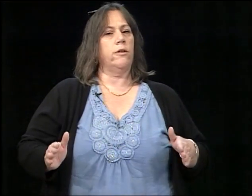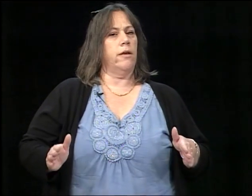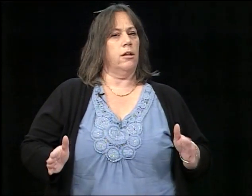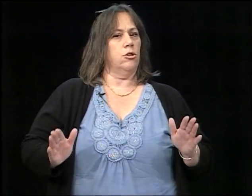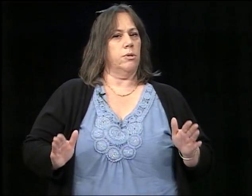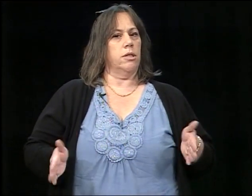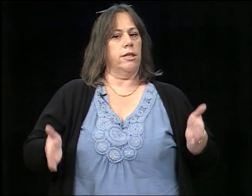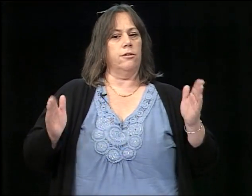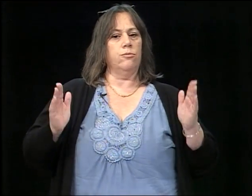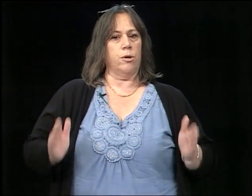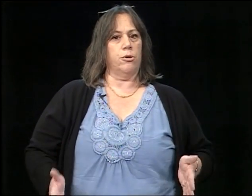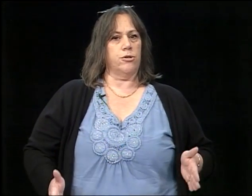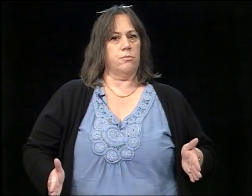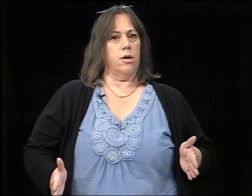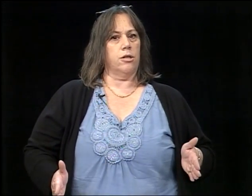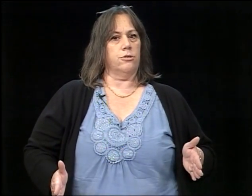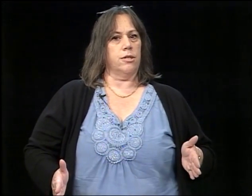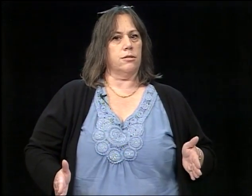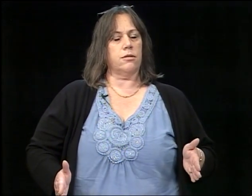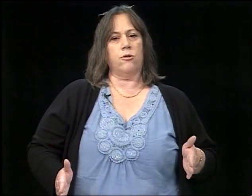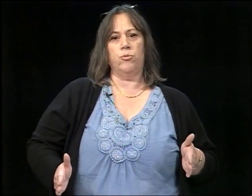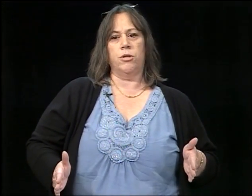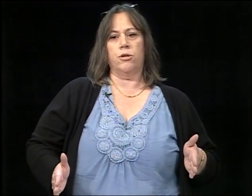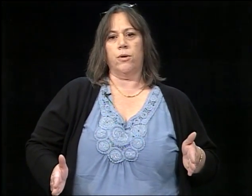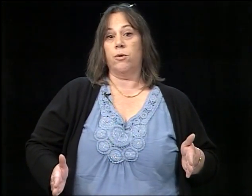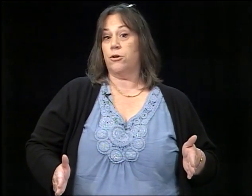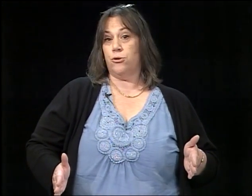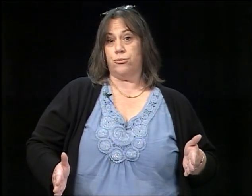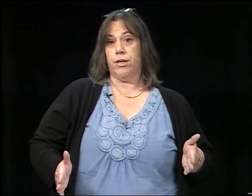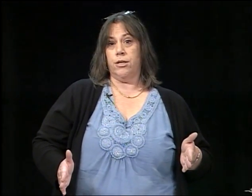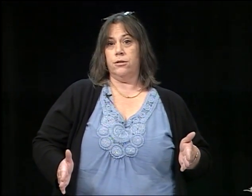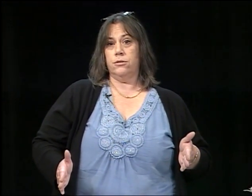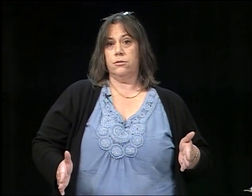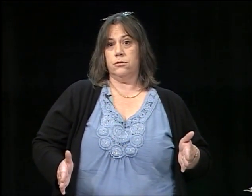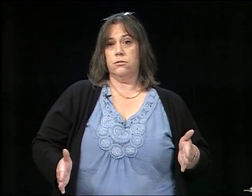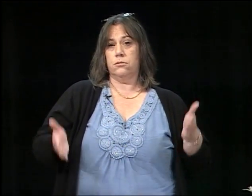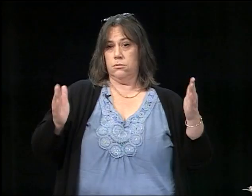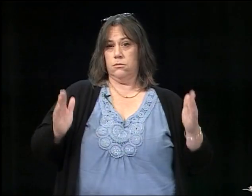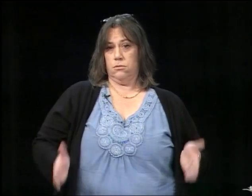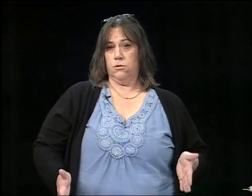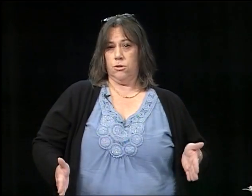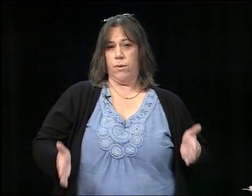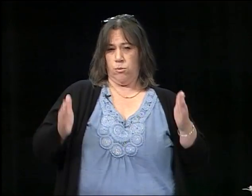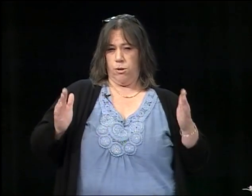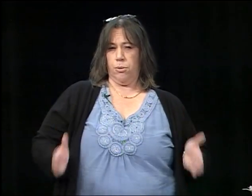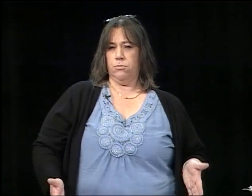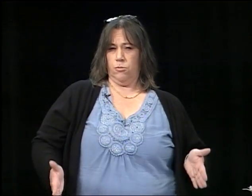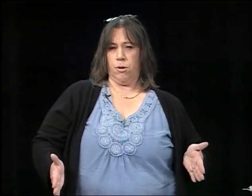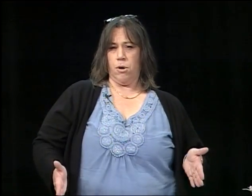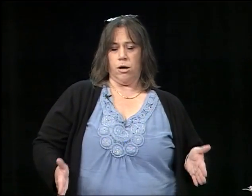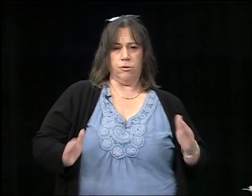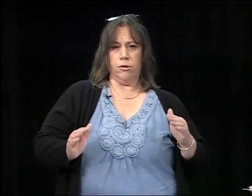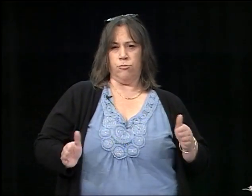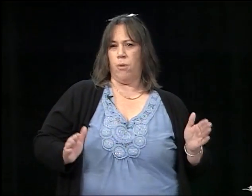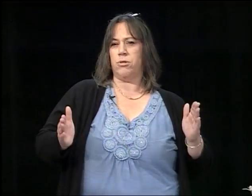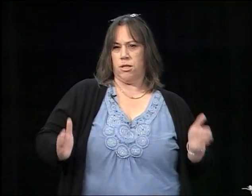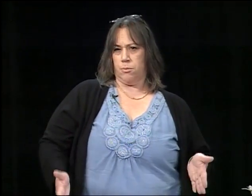that a little bit later, what a person marker is. That would be going with a career. You end with a marker. It represents a